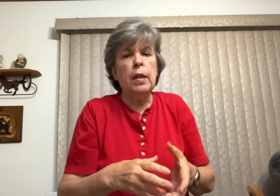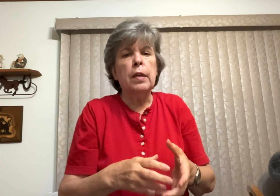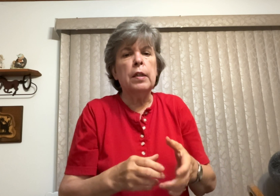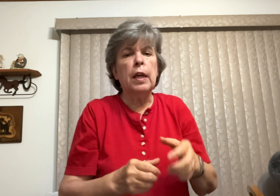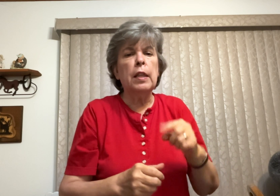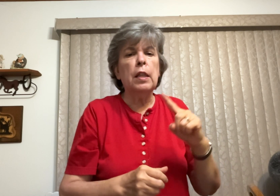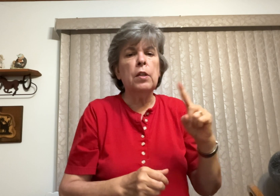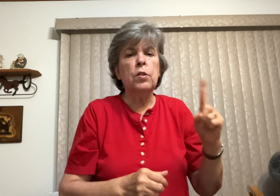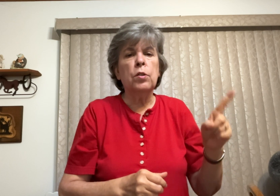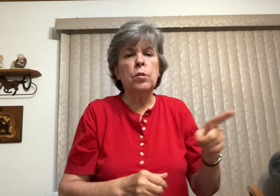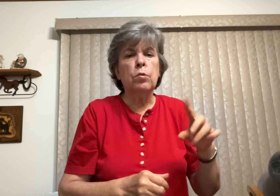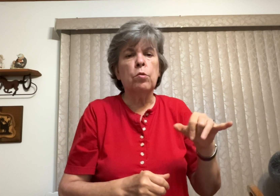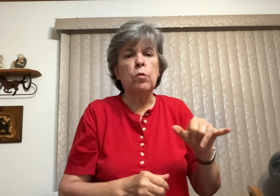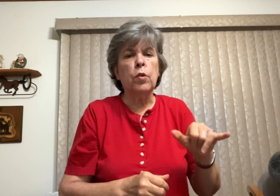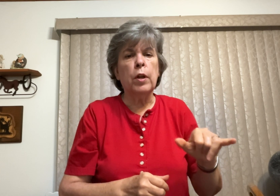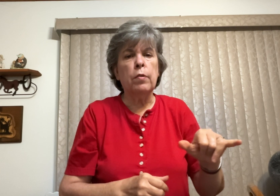in endless or forever